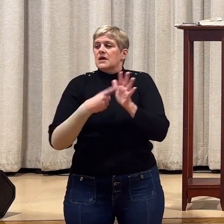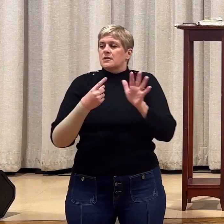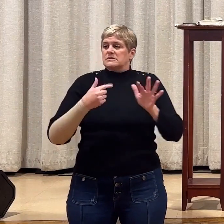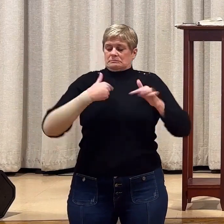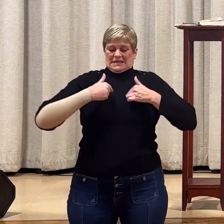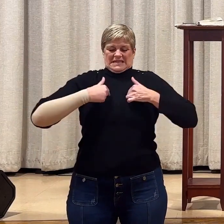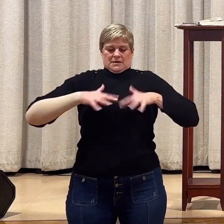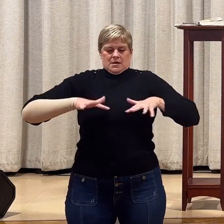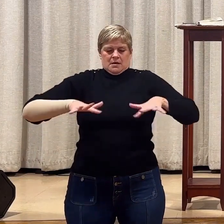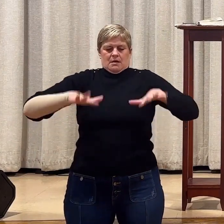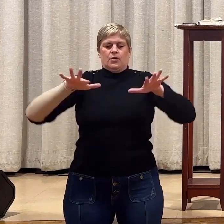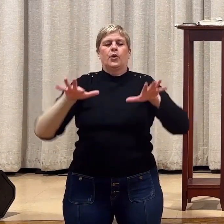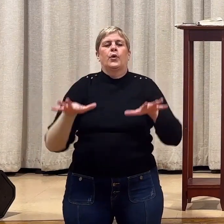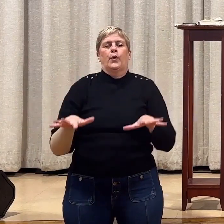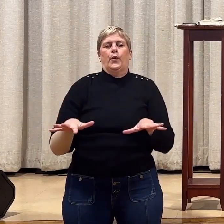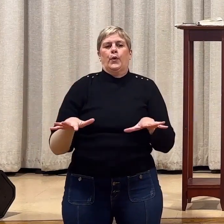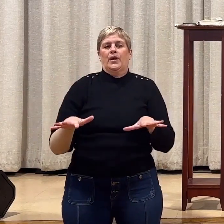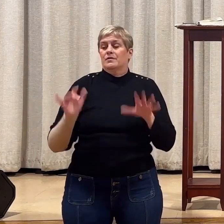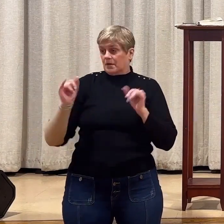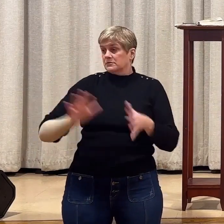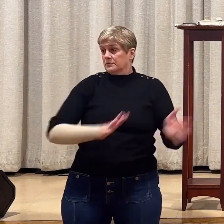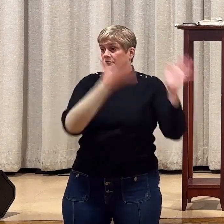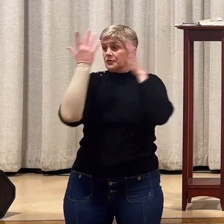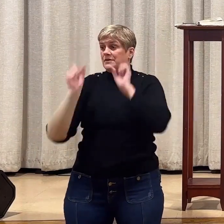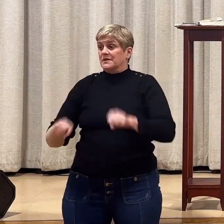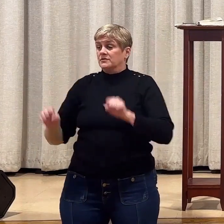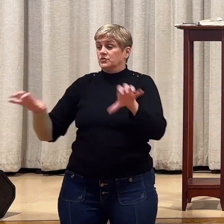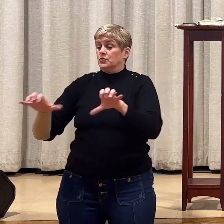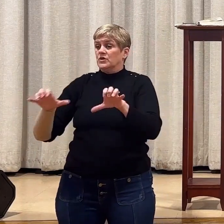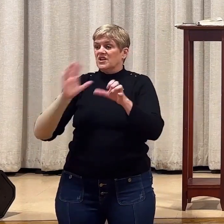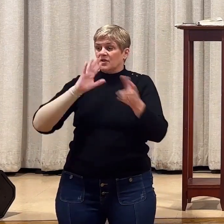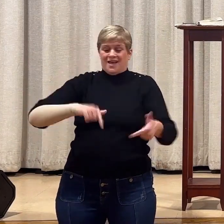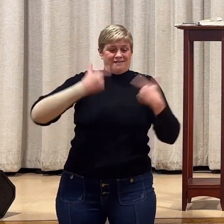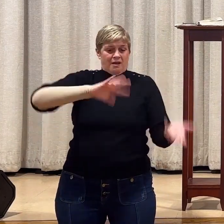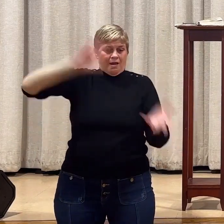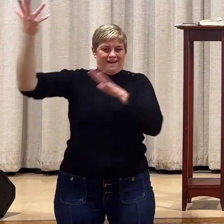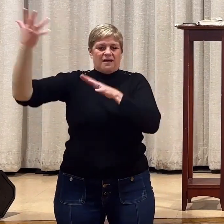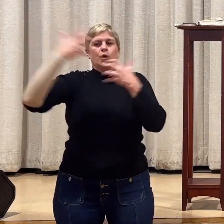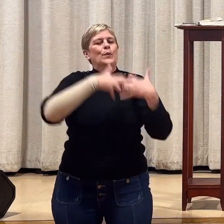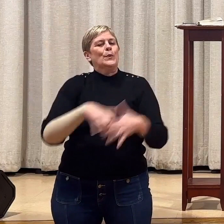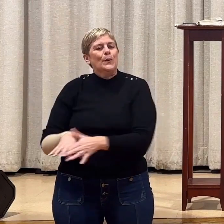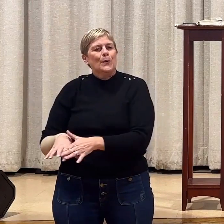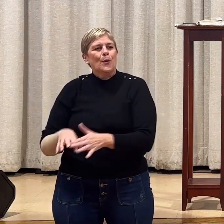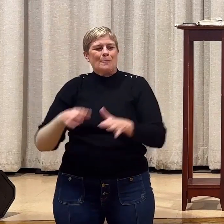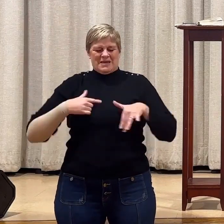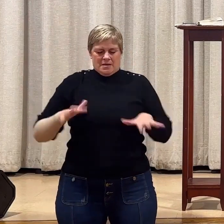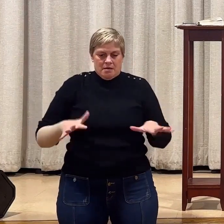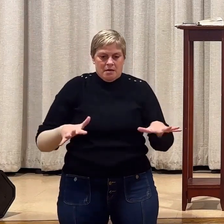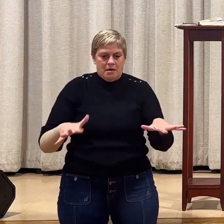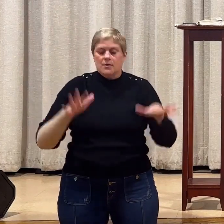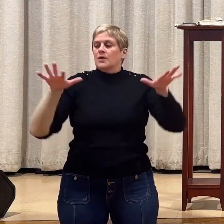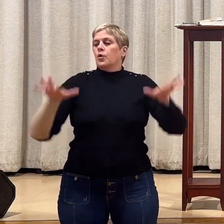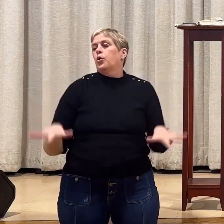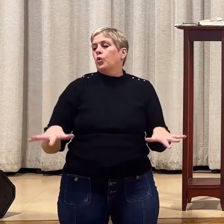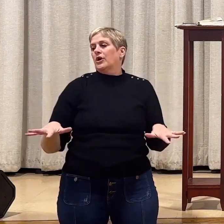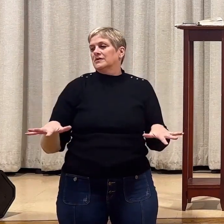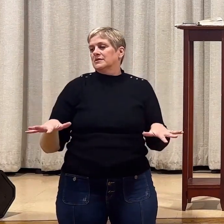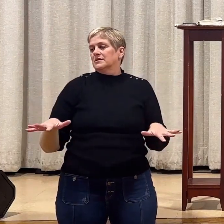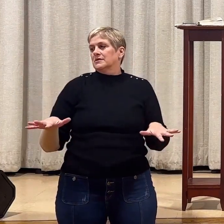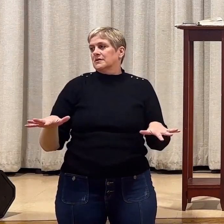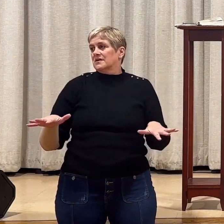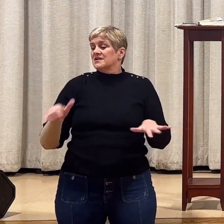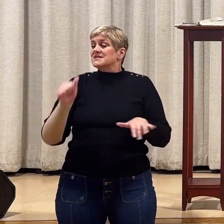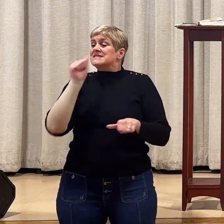child. That's what praise can do. It'll either calm the storm or calm you. But Paul said the secret